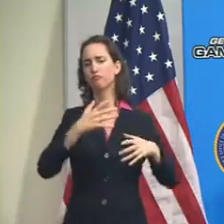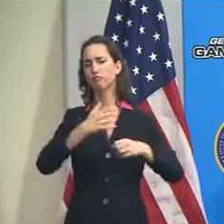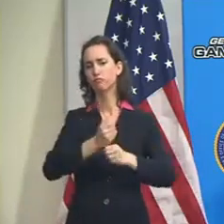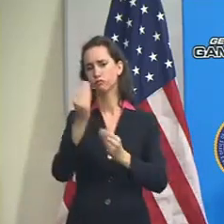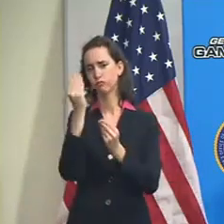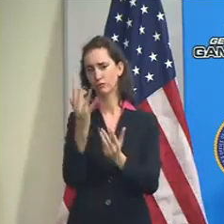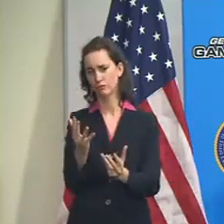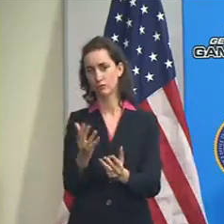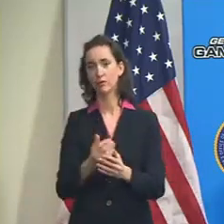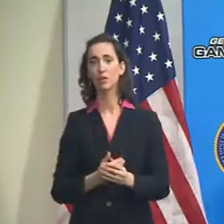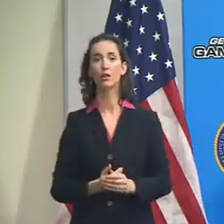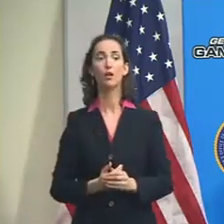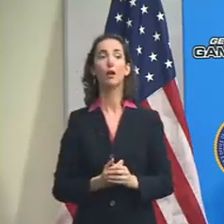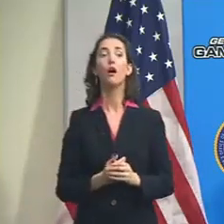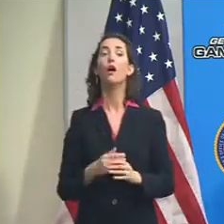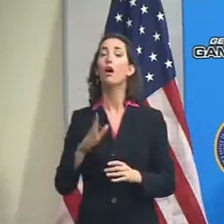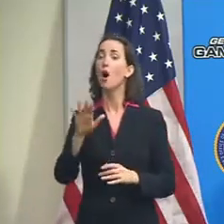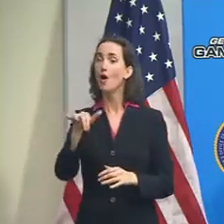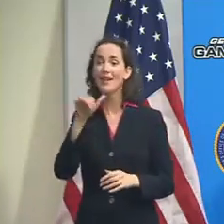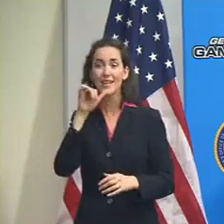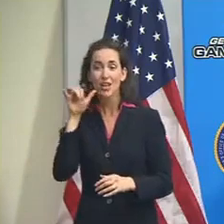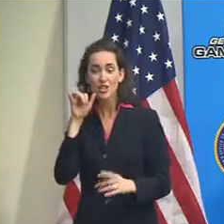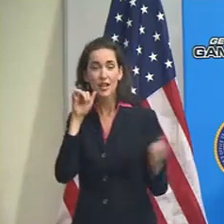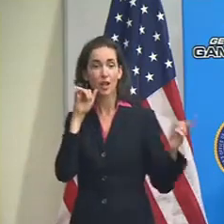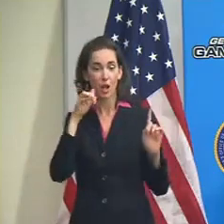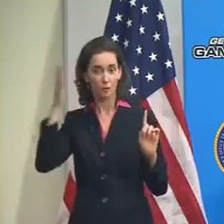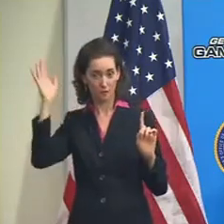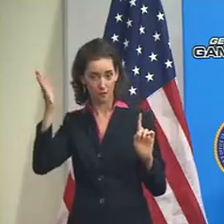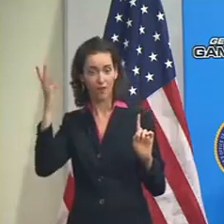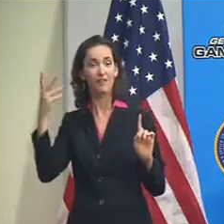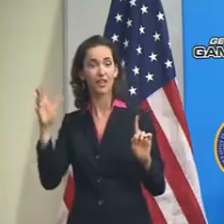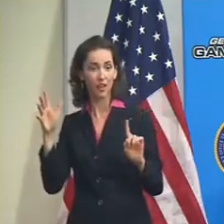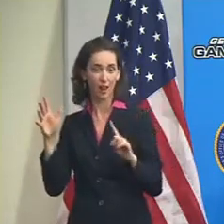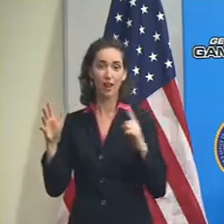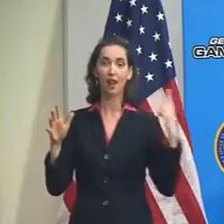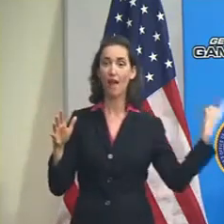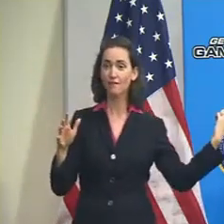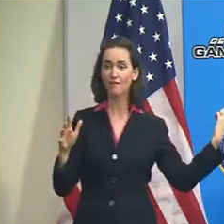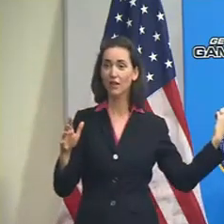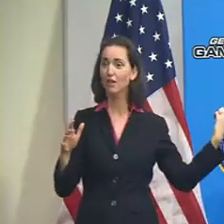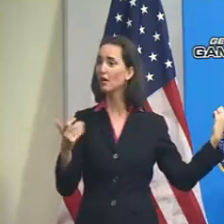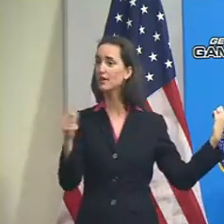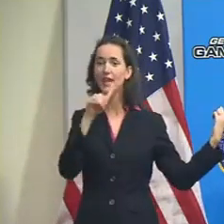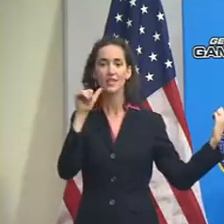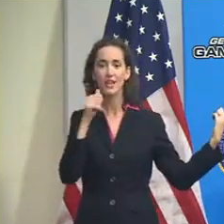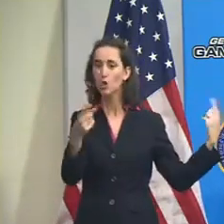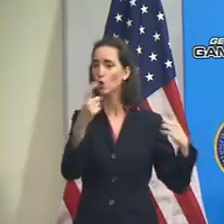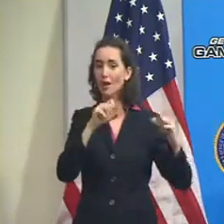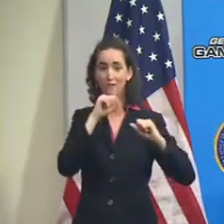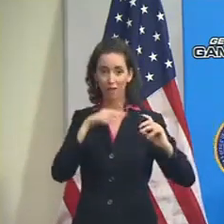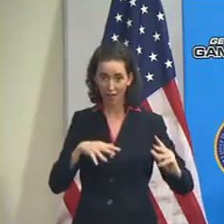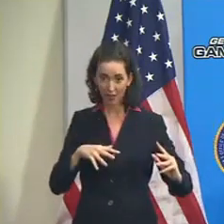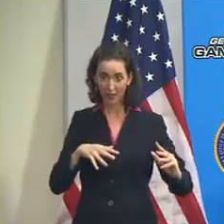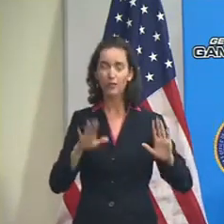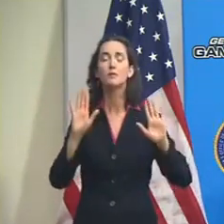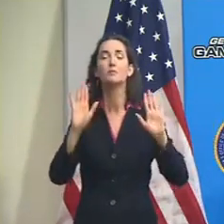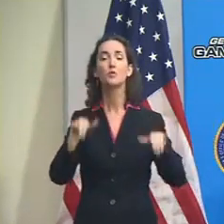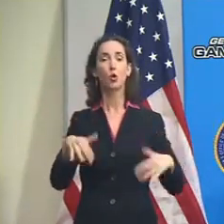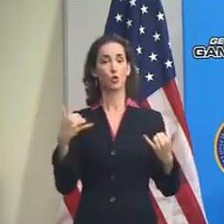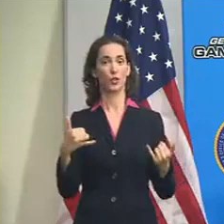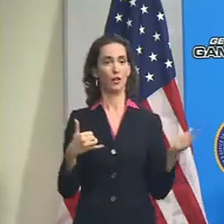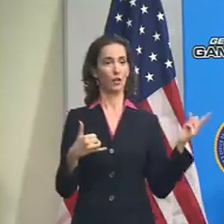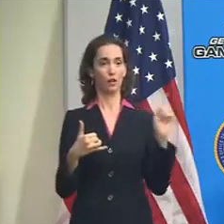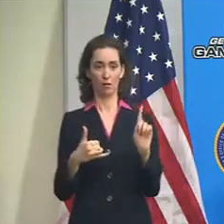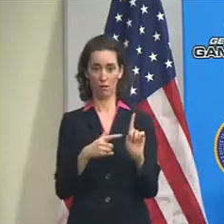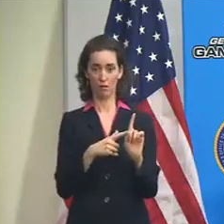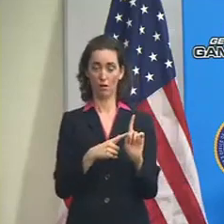of you called him back up for any questions yesterday, so I'm going to ask you, if you've got questions, go ahead and do it when he finishes speaking, because I